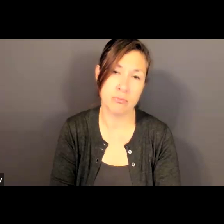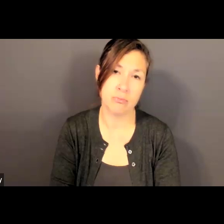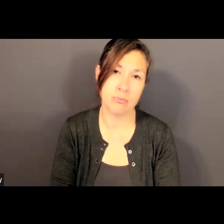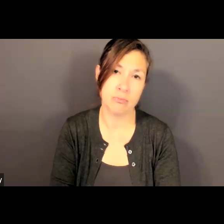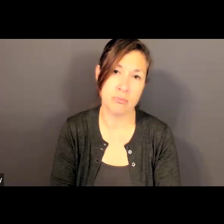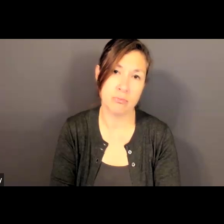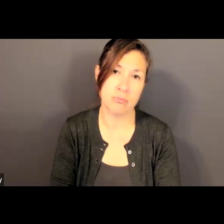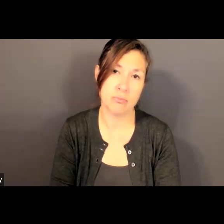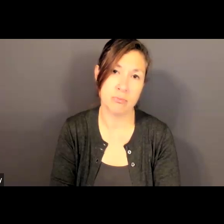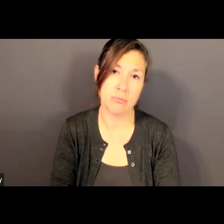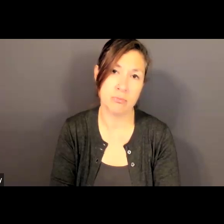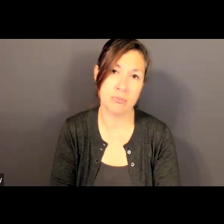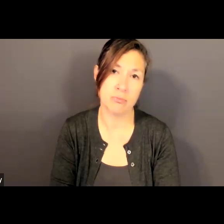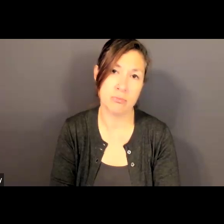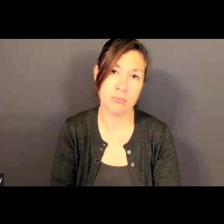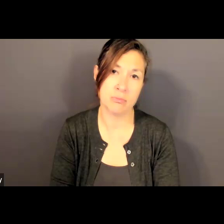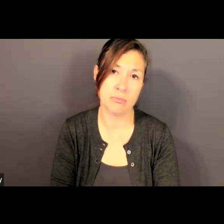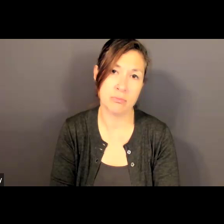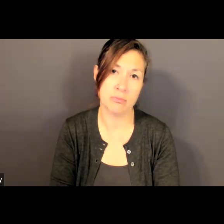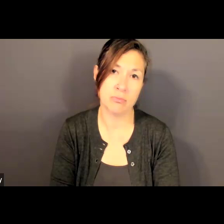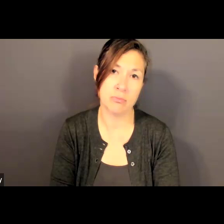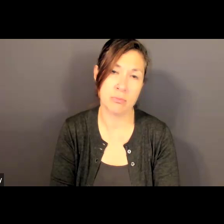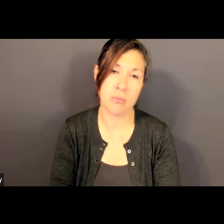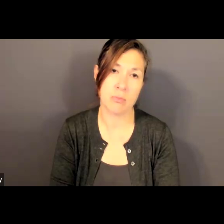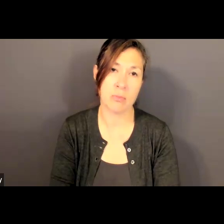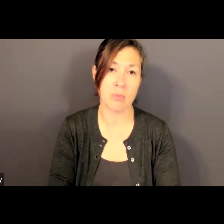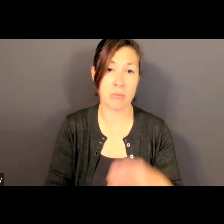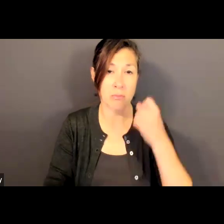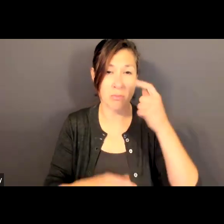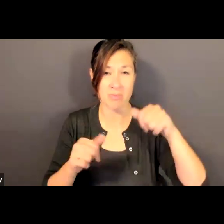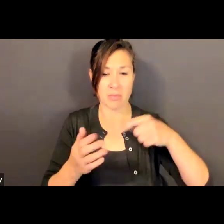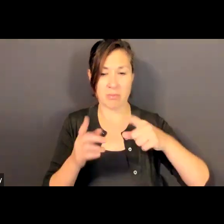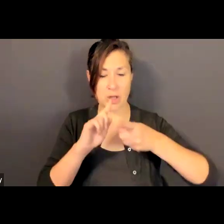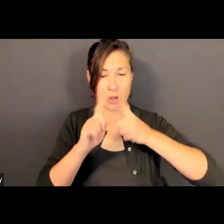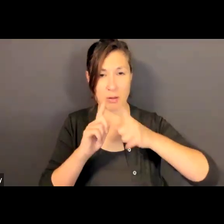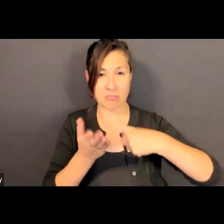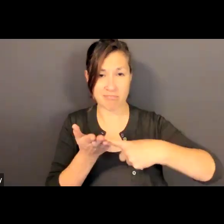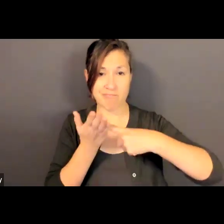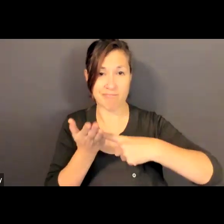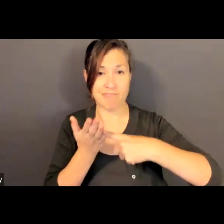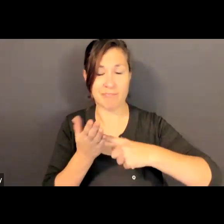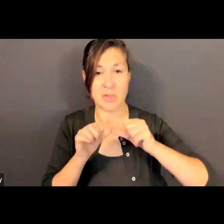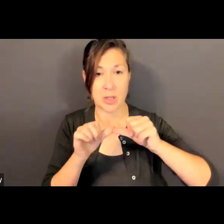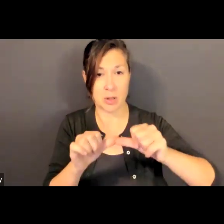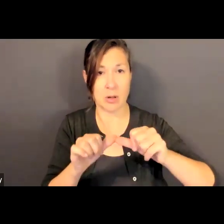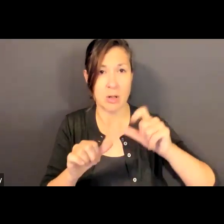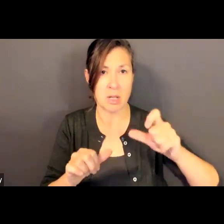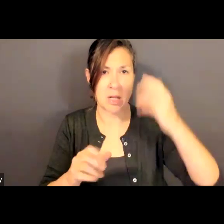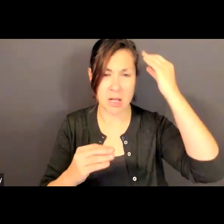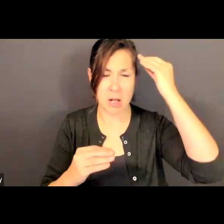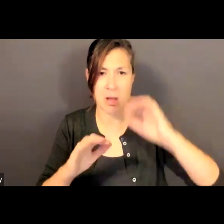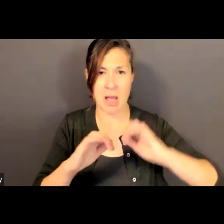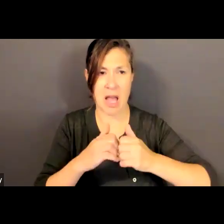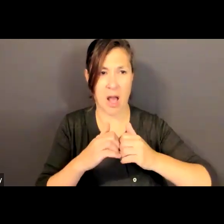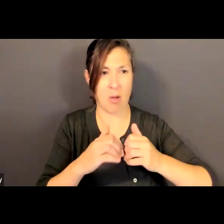cómo vamos a poder superarlos. So it is a conversation that has to continue. So it is critical to think, how is it that we are going to